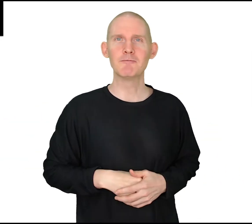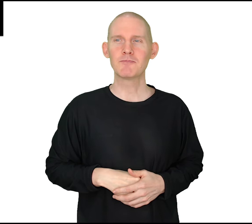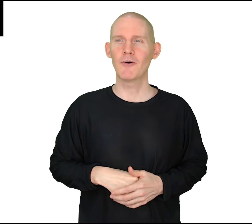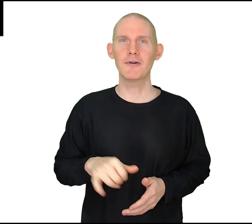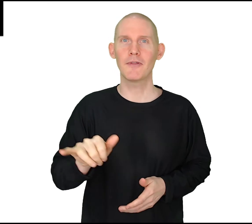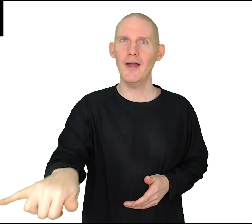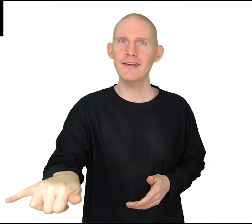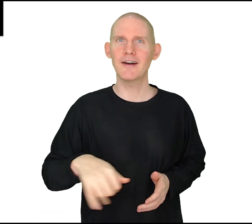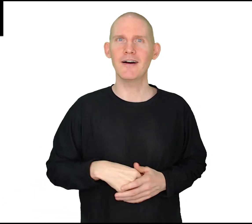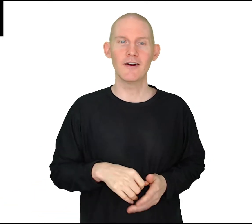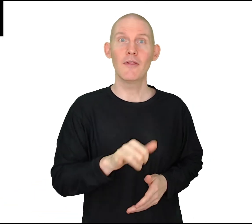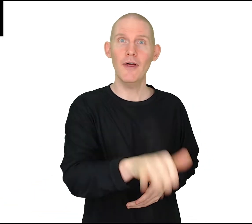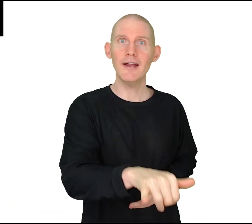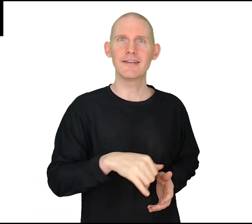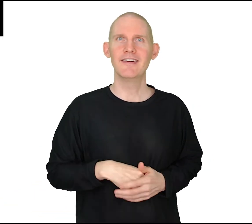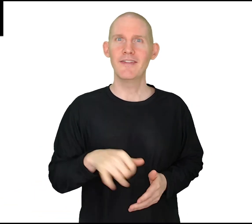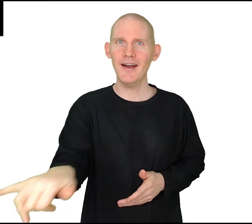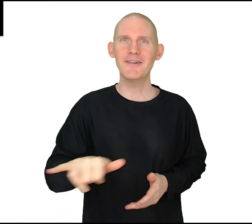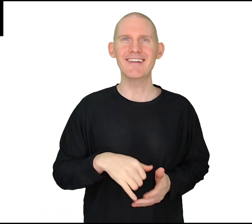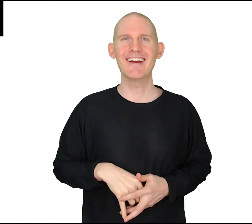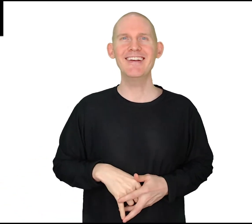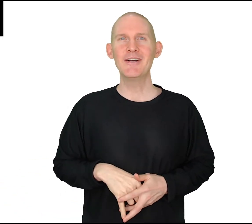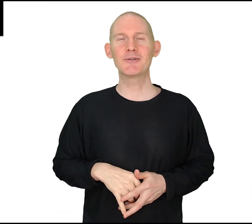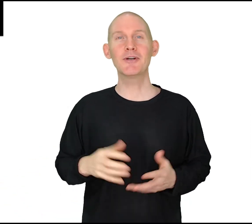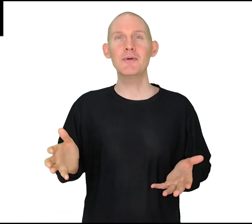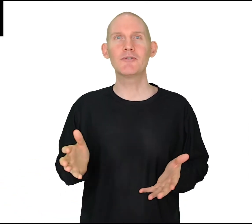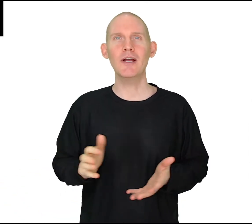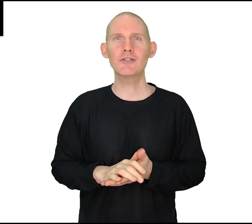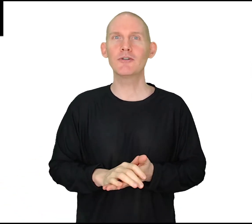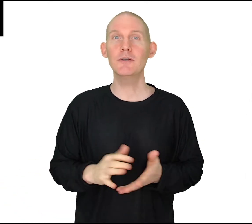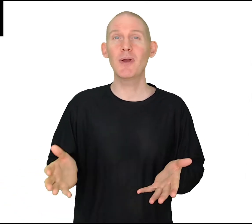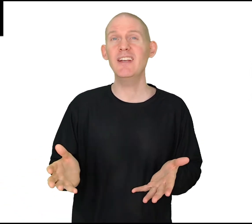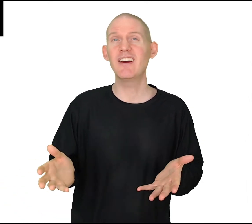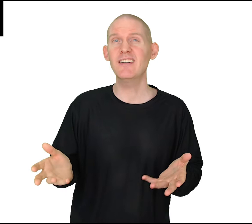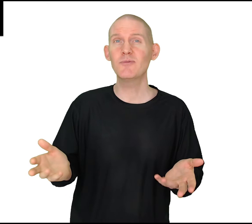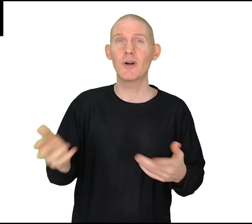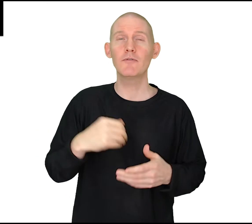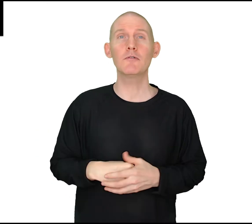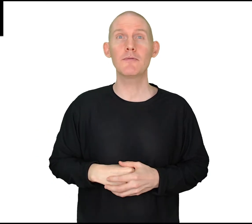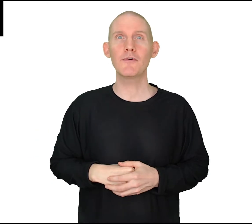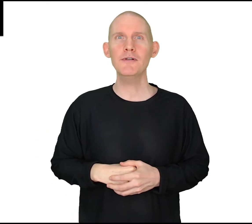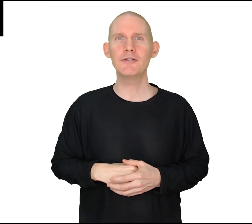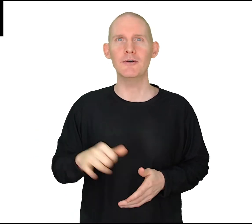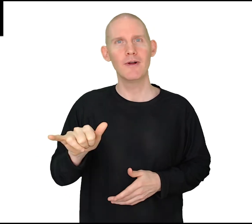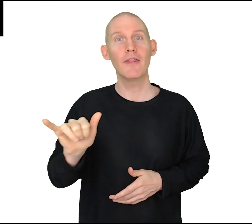Or that dog. That one, right? So it's going to be directional depending on whatever you're referring to. That.